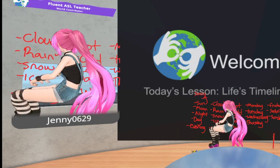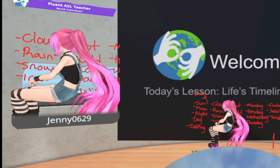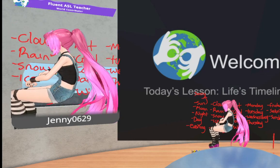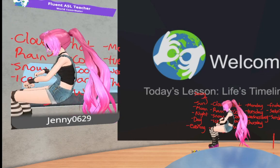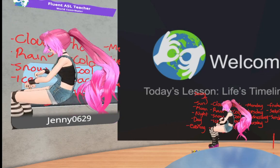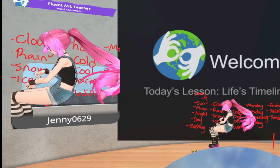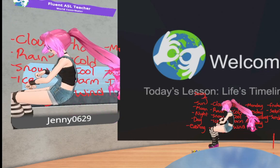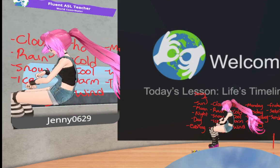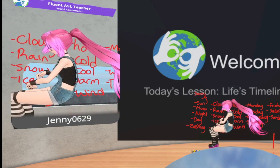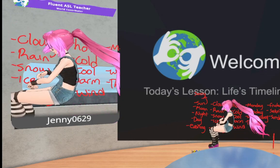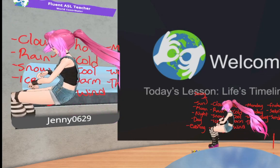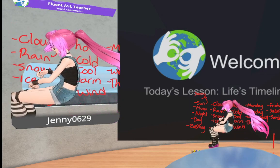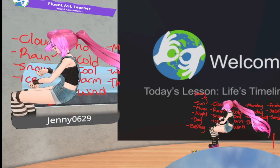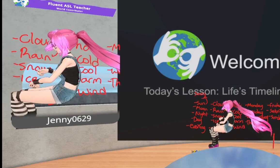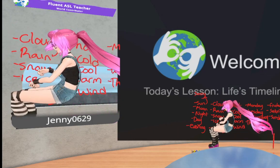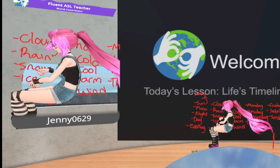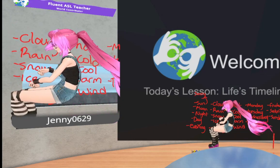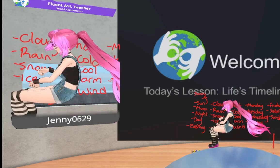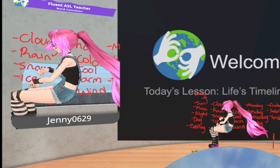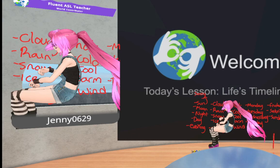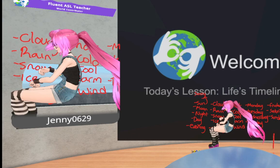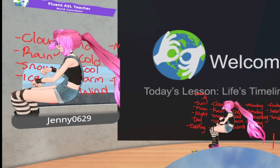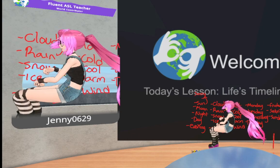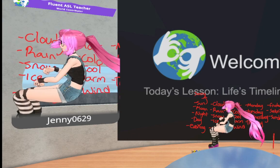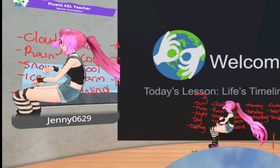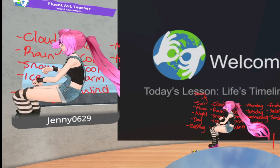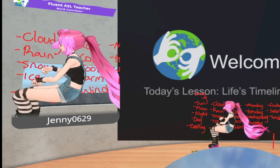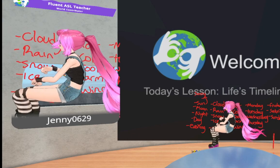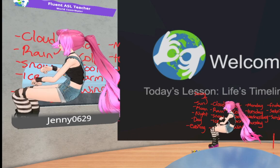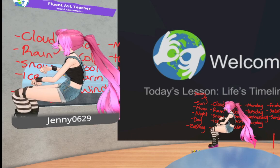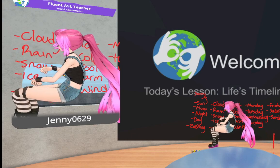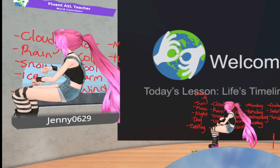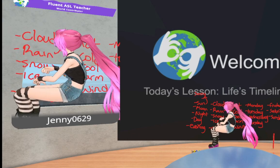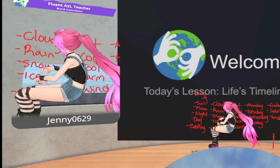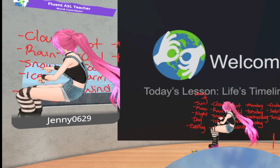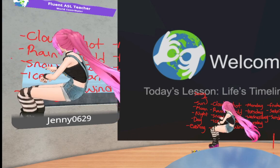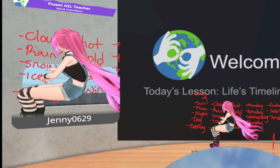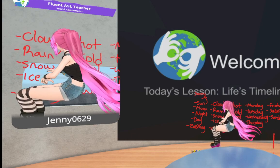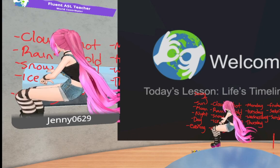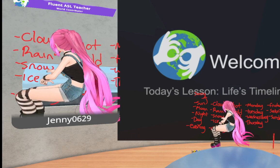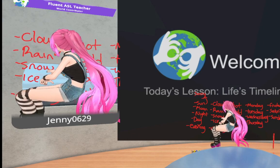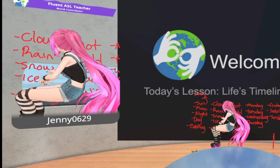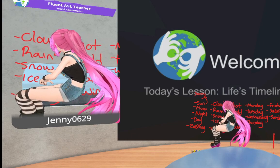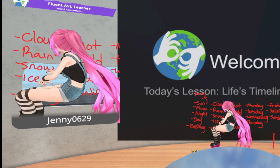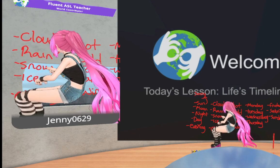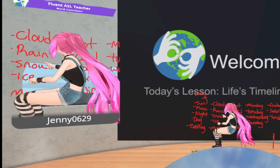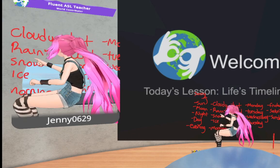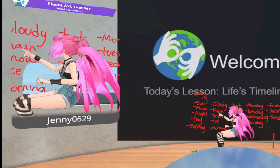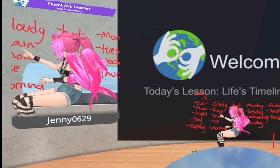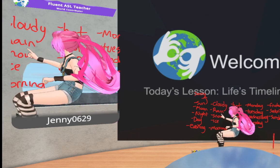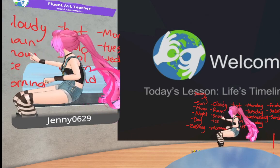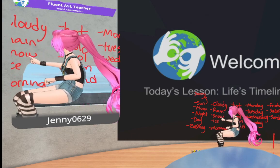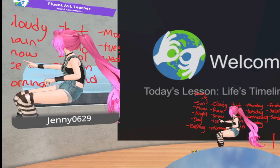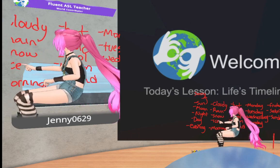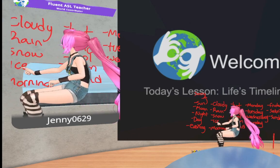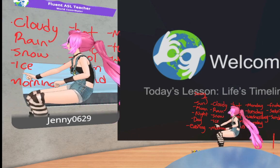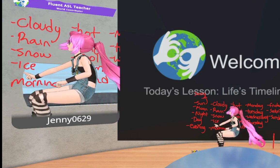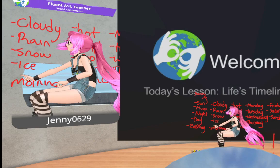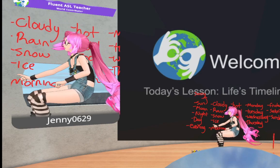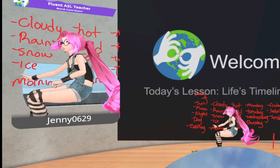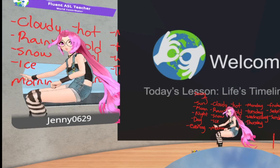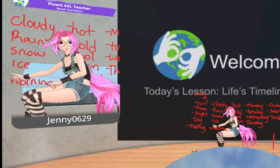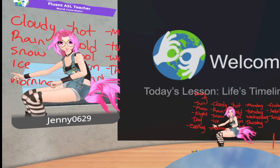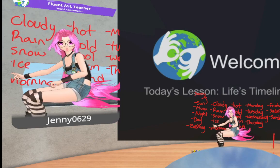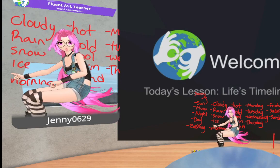Cool. Let me see. Sorry. And then, so we have rain, we have snow.